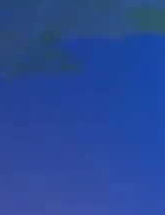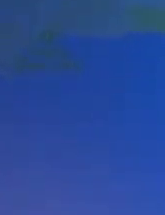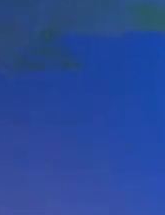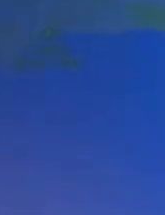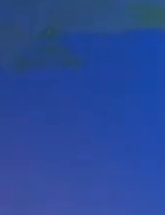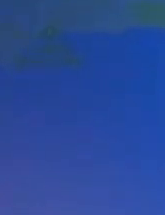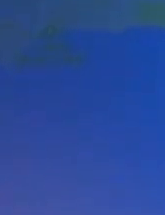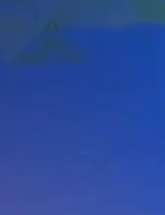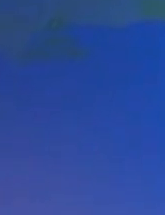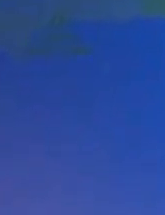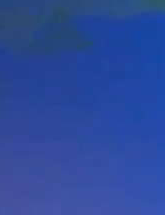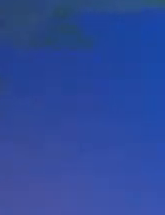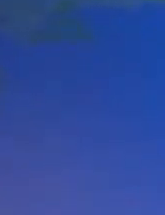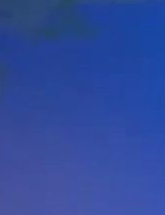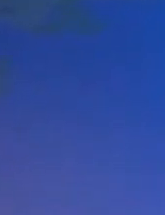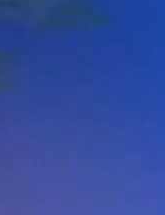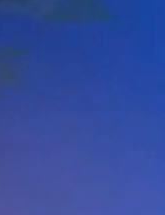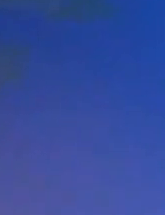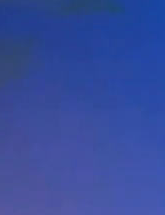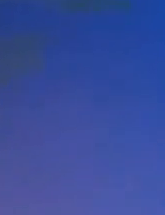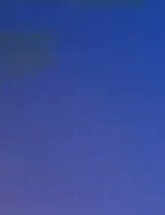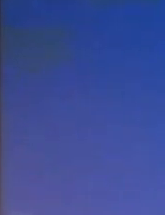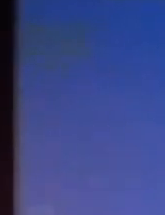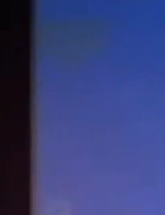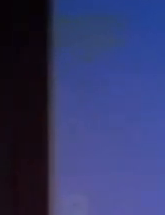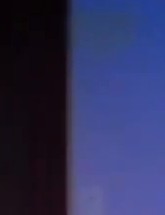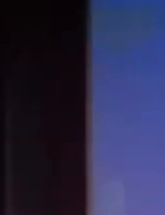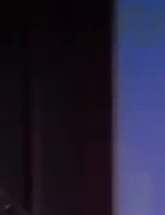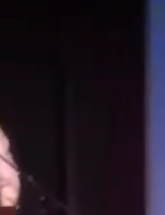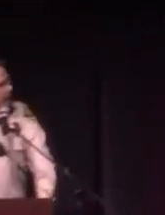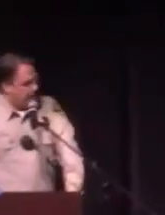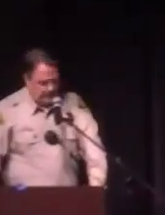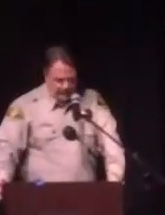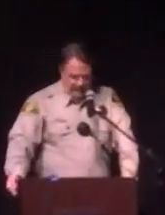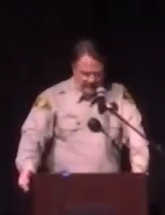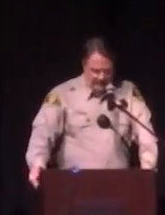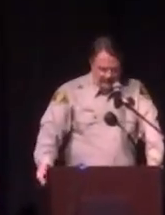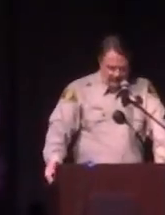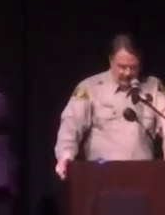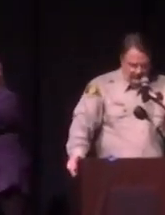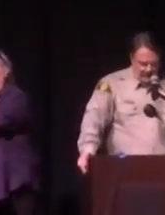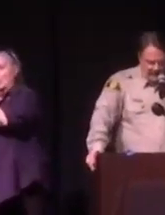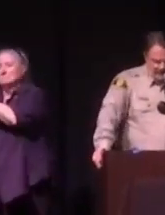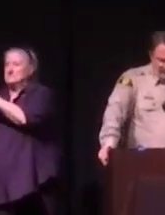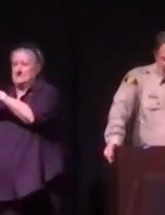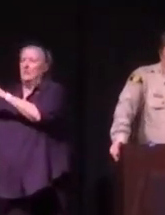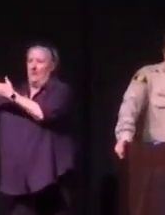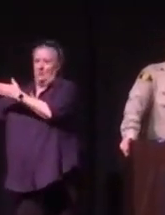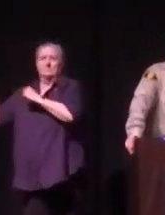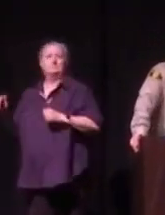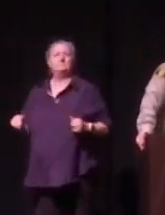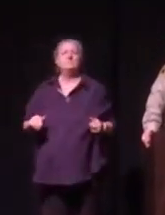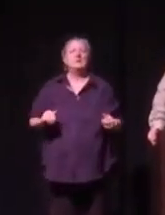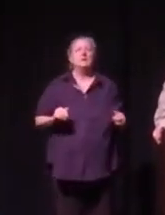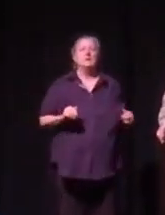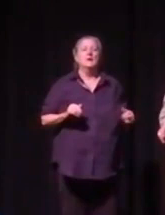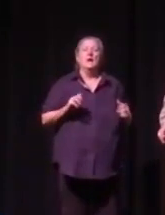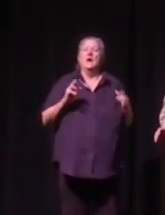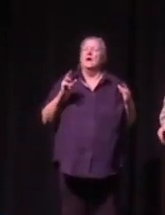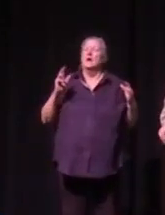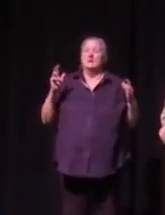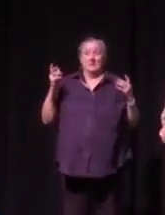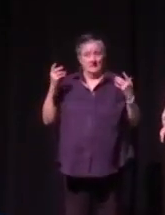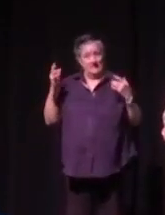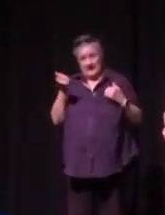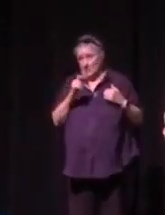of Highway 192 and south of East Camino Cielo also remains in effect. And if anyone